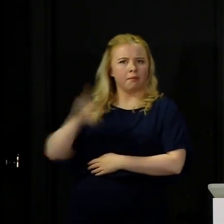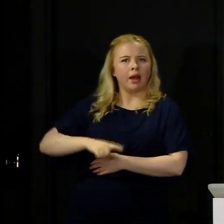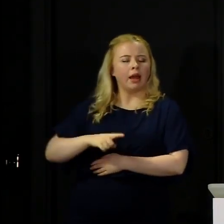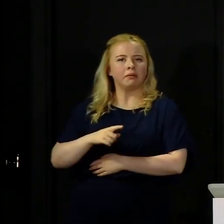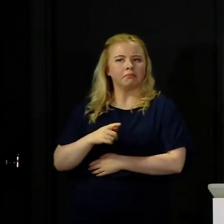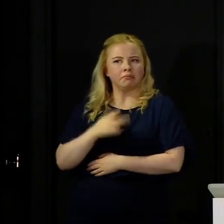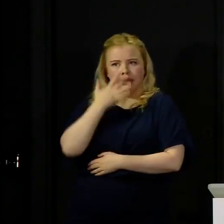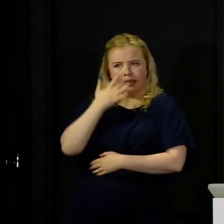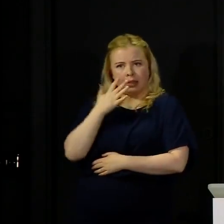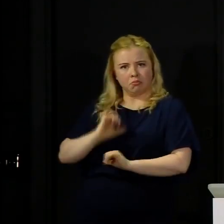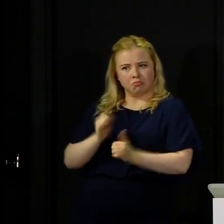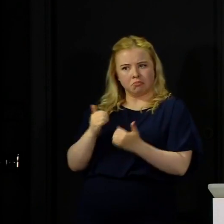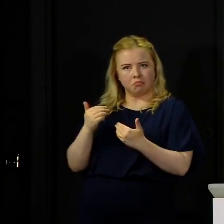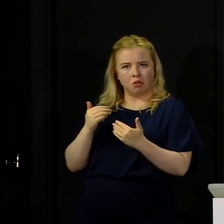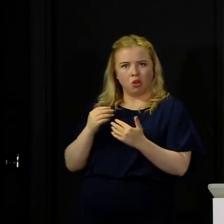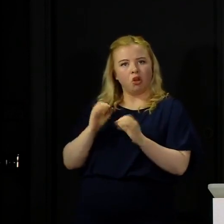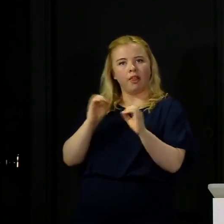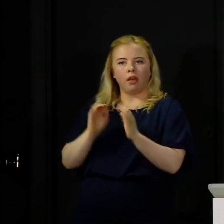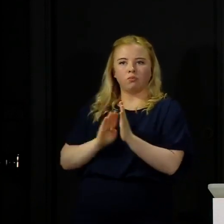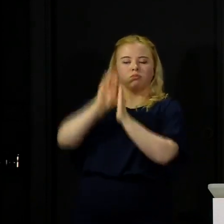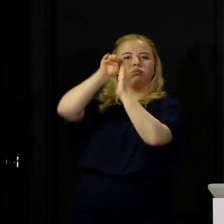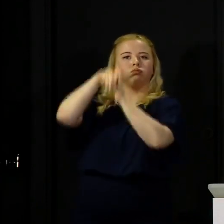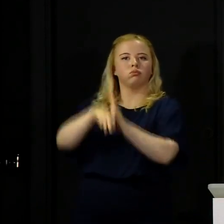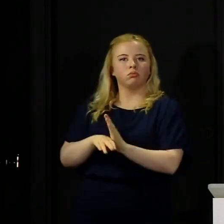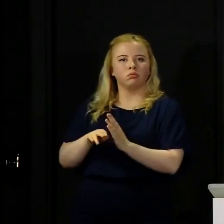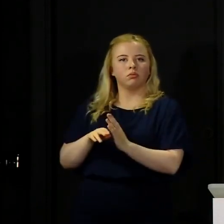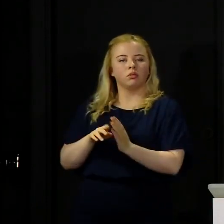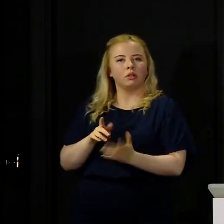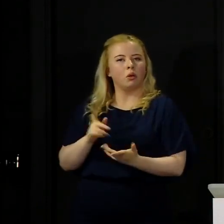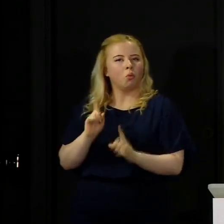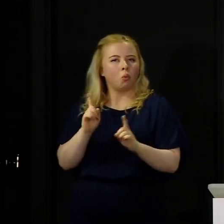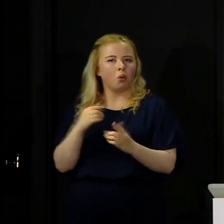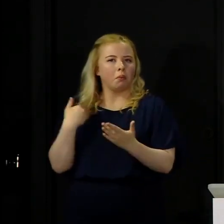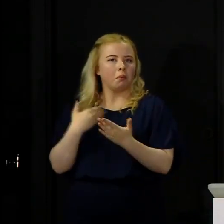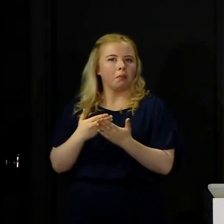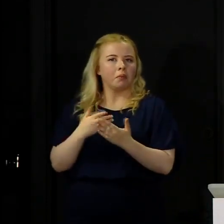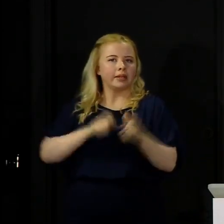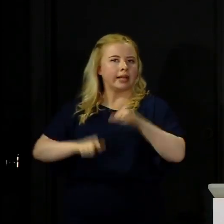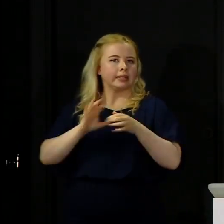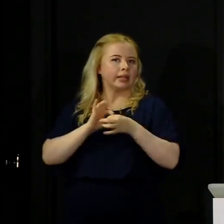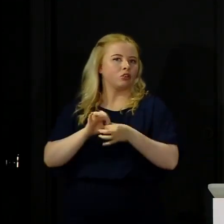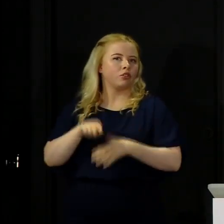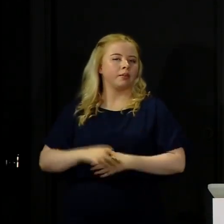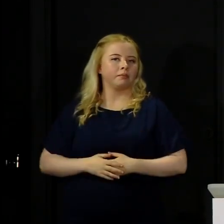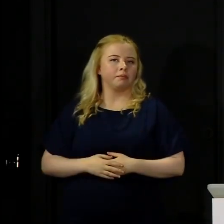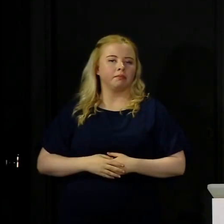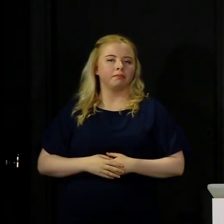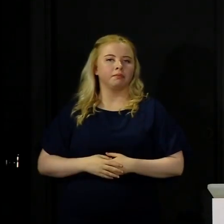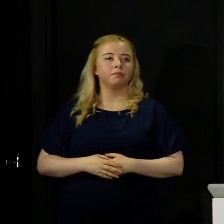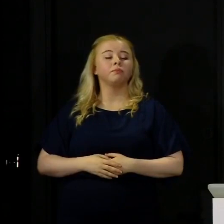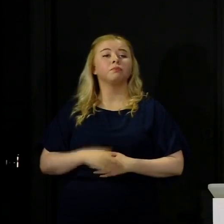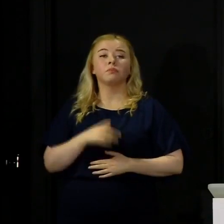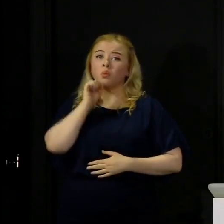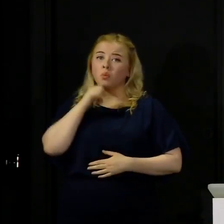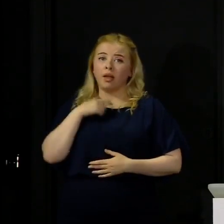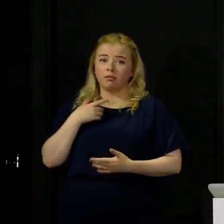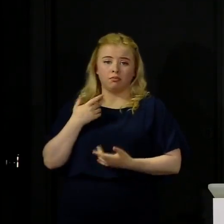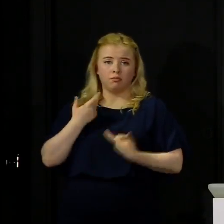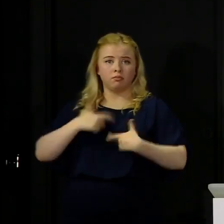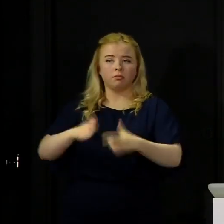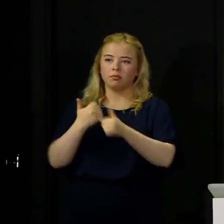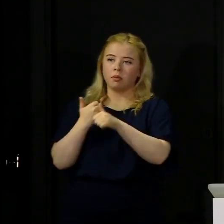to a big spike in cases there. So what's the latest thinking on that? Thank you. We'll continue to support local authorities to